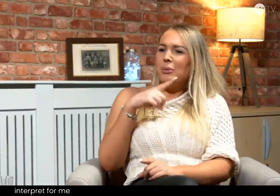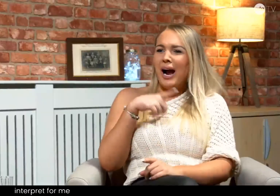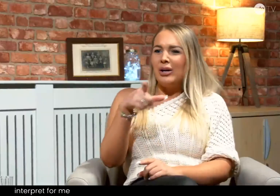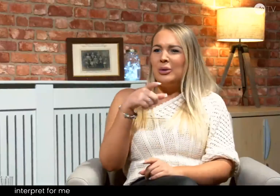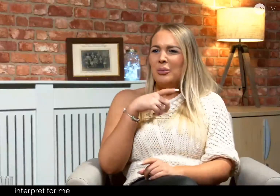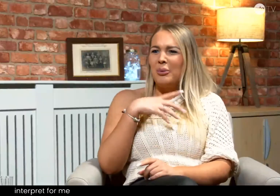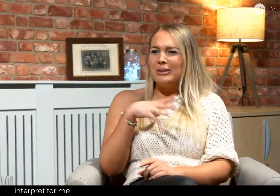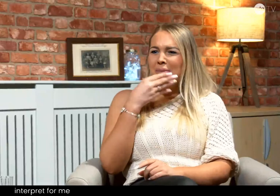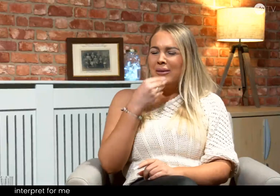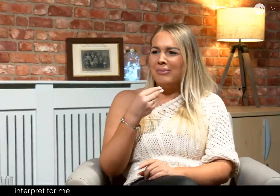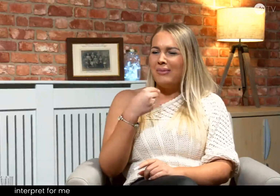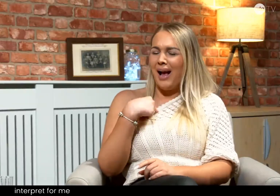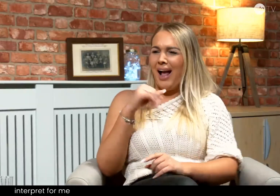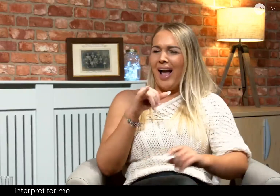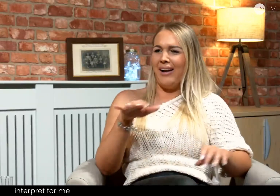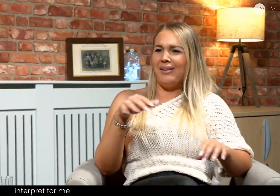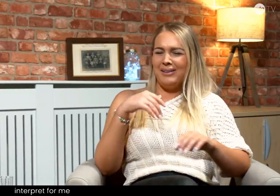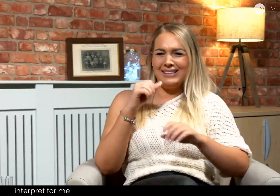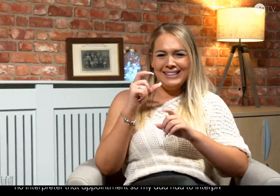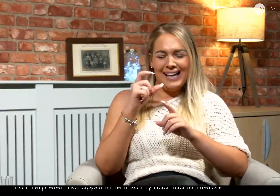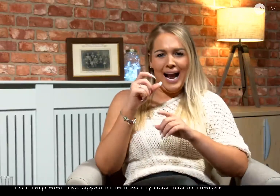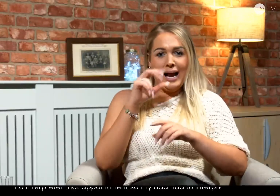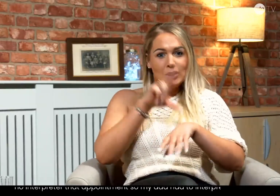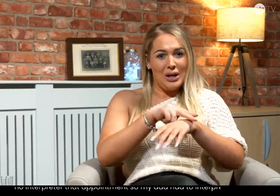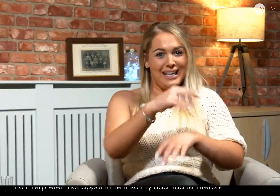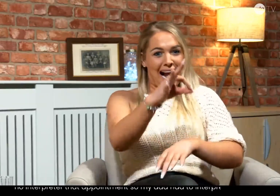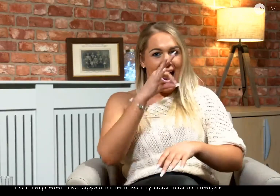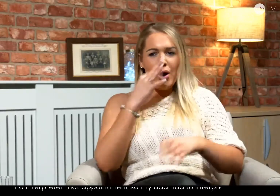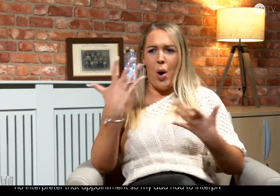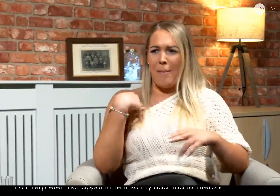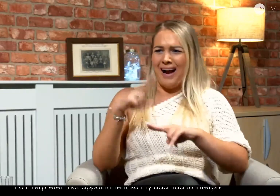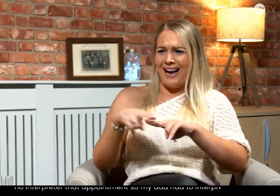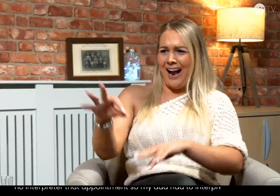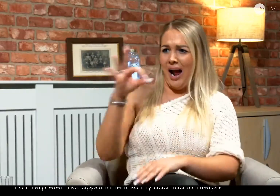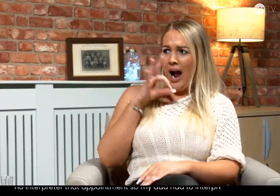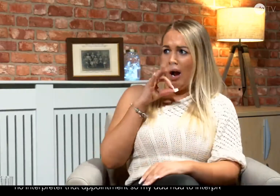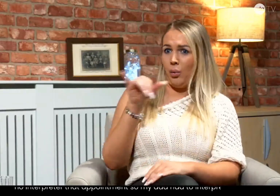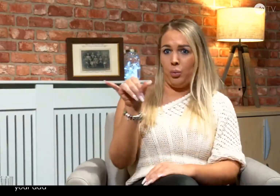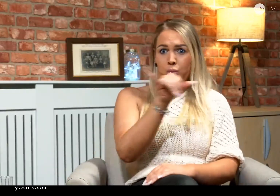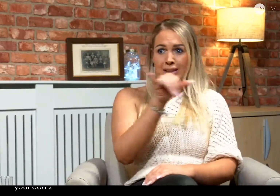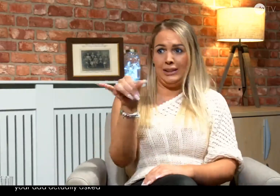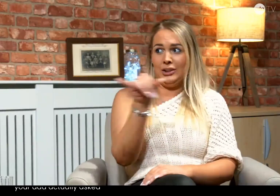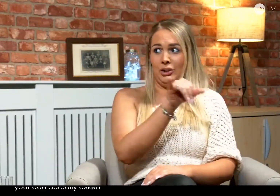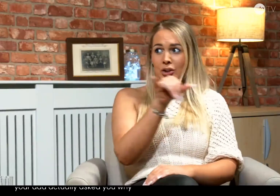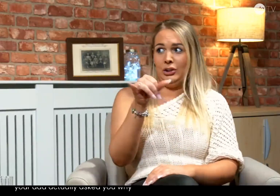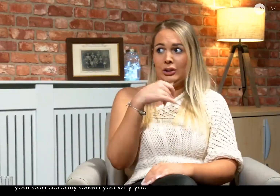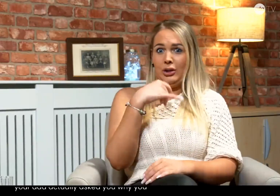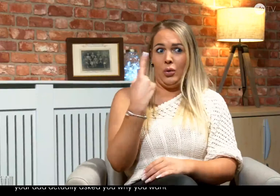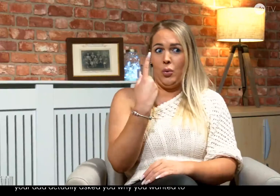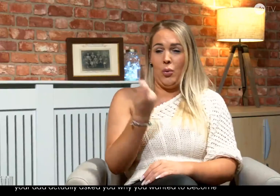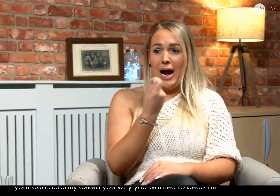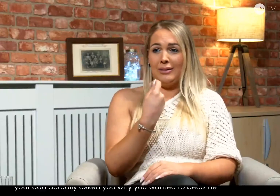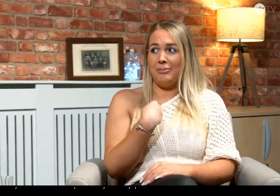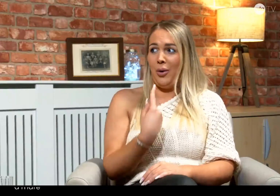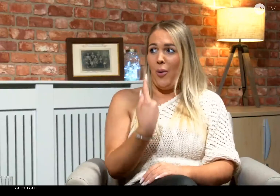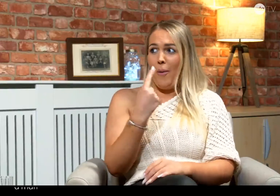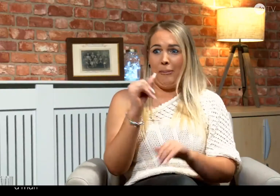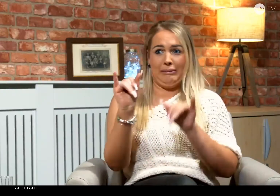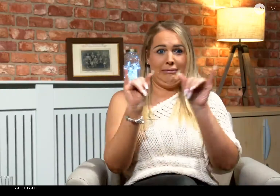Your father was interpreting. That's brilliant. So your dad actually asked you why you wanted to become a man. So then I was really worried. I thought, well, who's asking